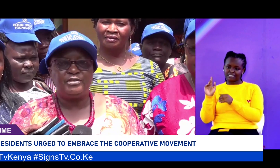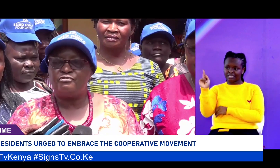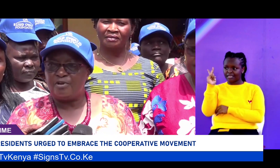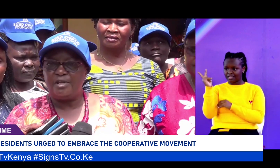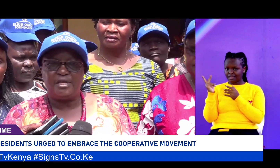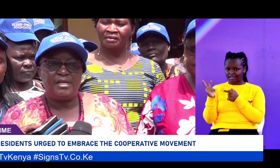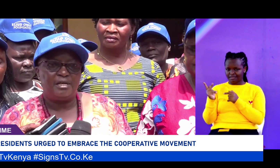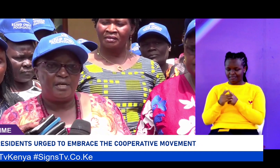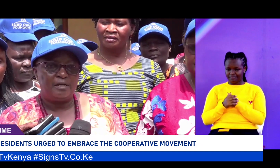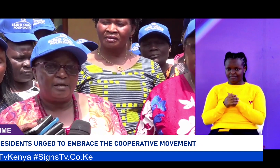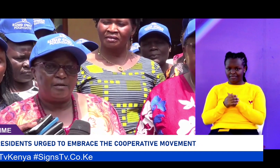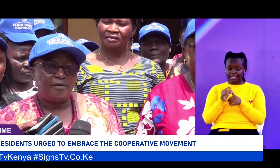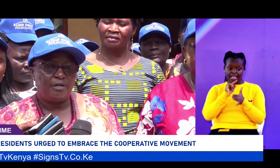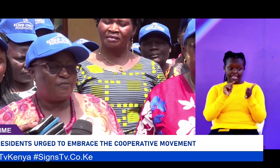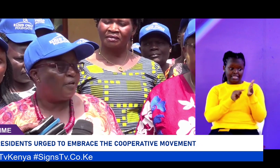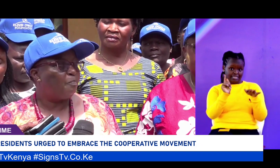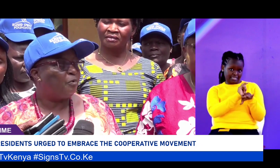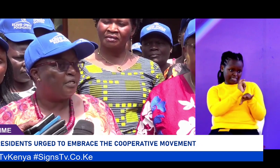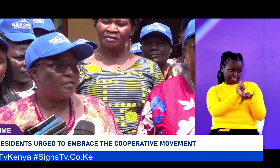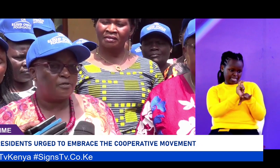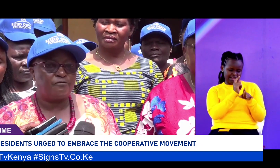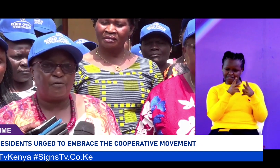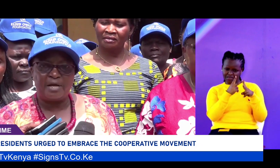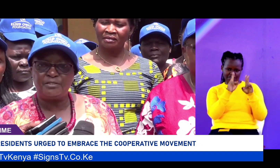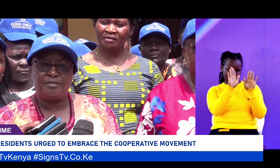This training is very important for us